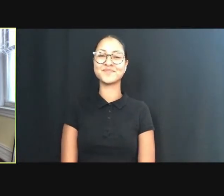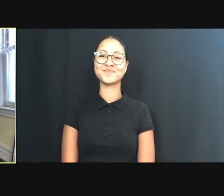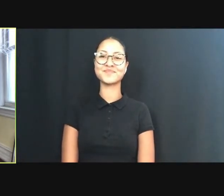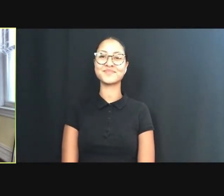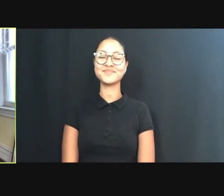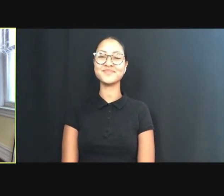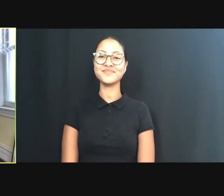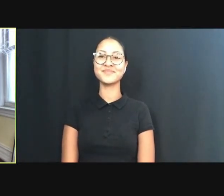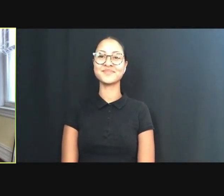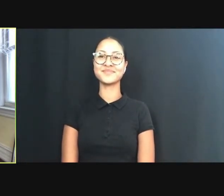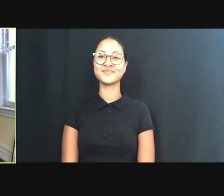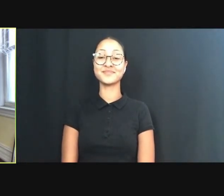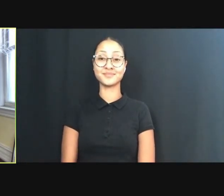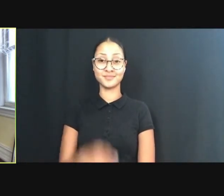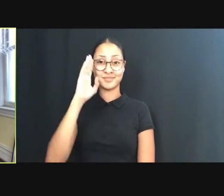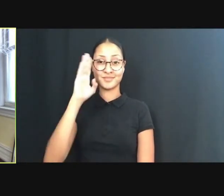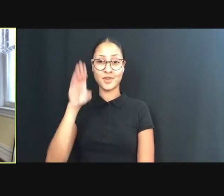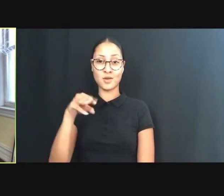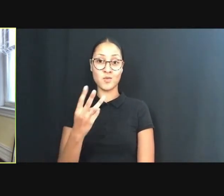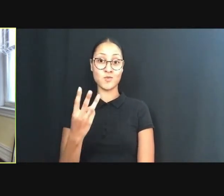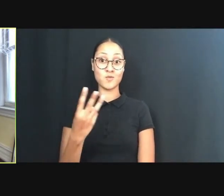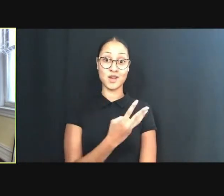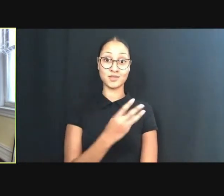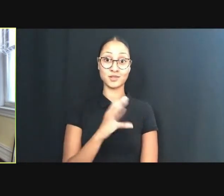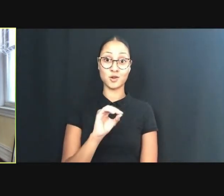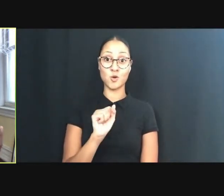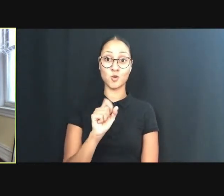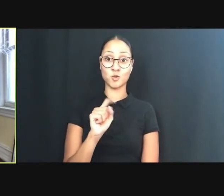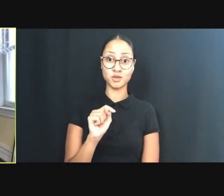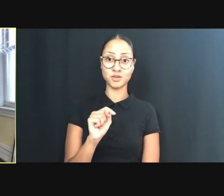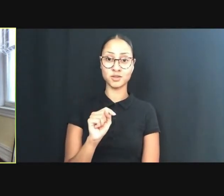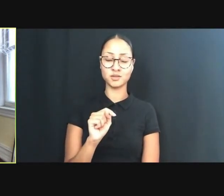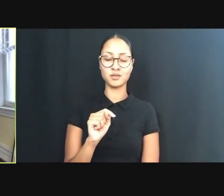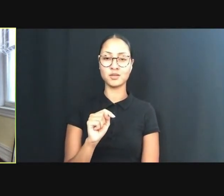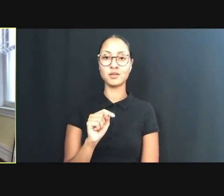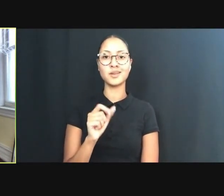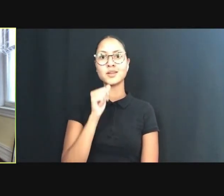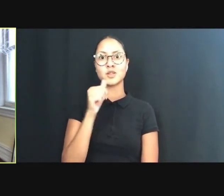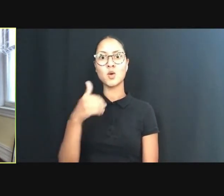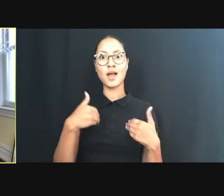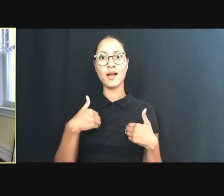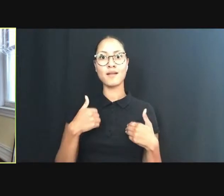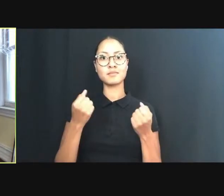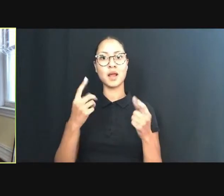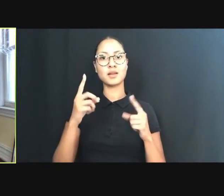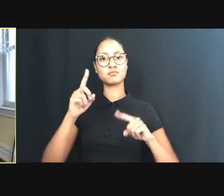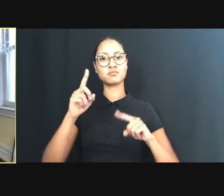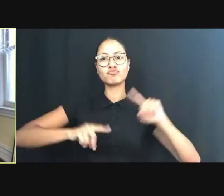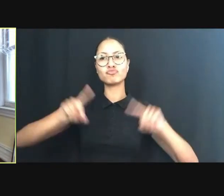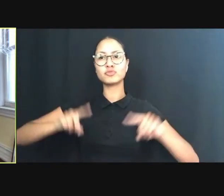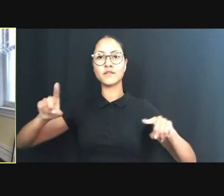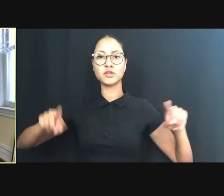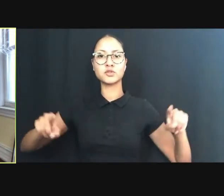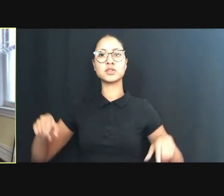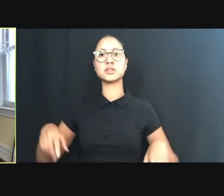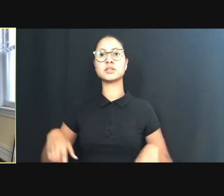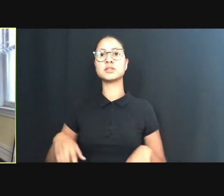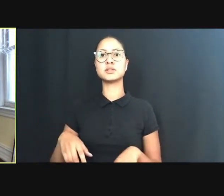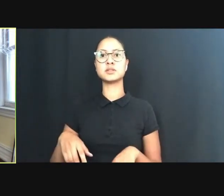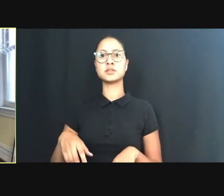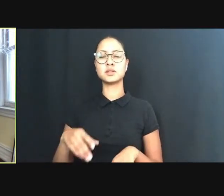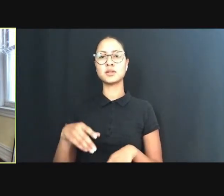don't have all these gradations in the diaspora. Like the first time I heard somebody speak like patois or